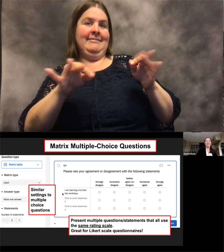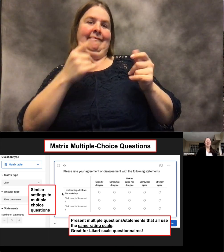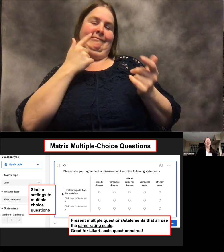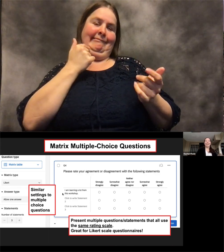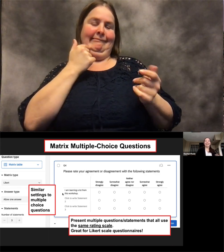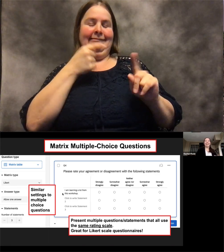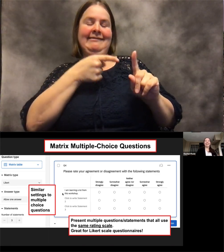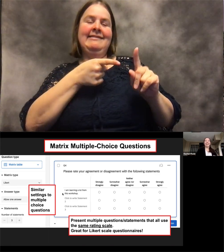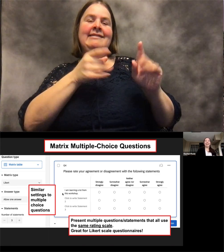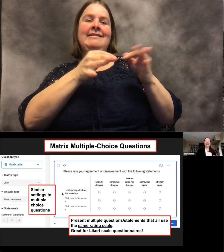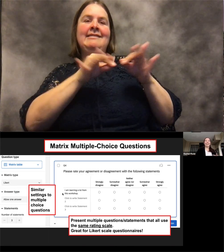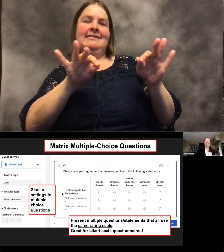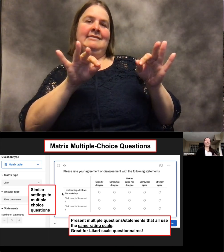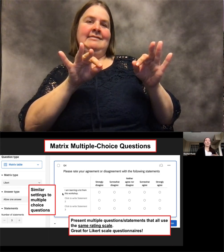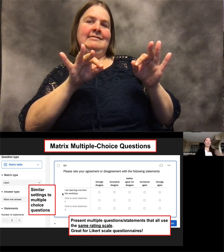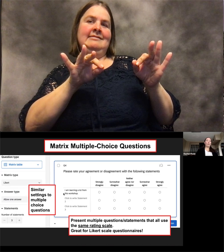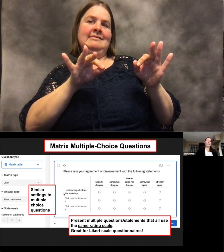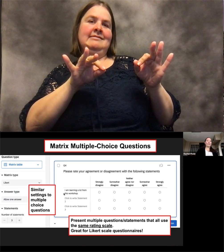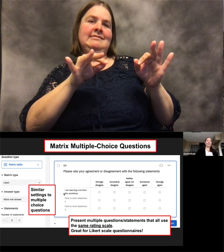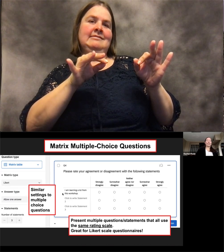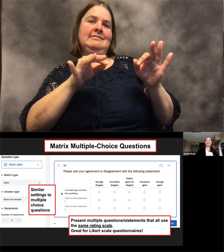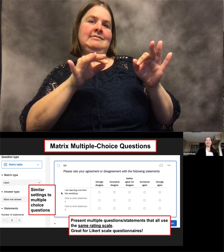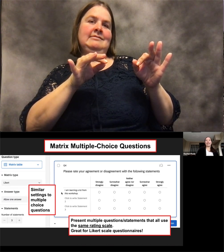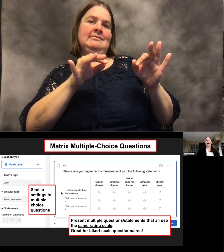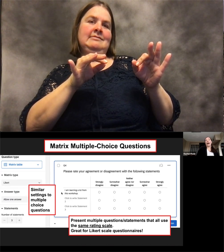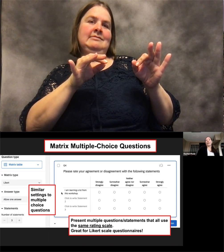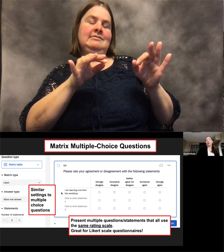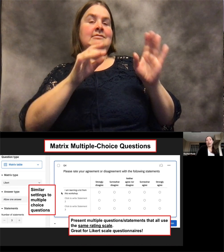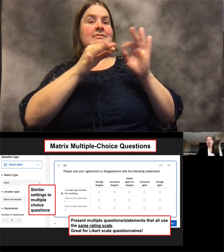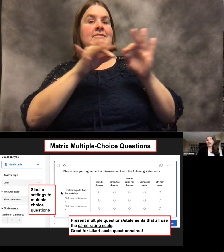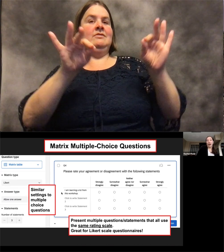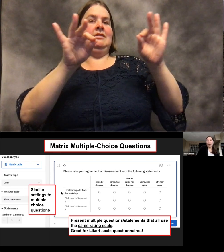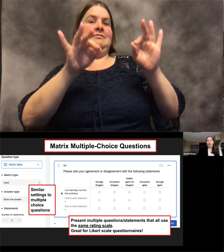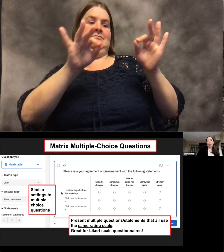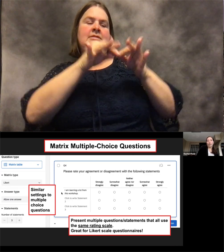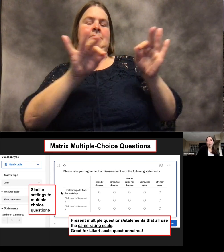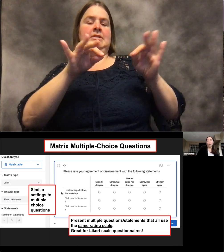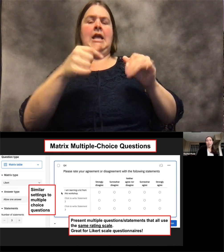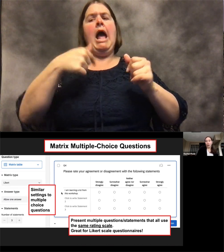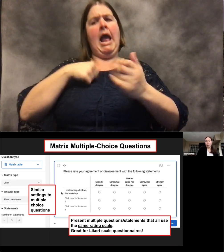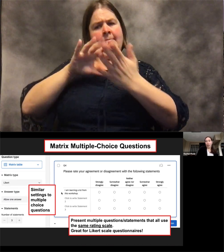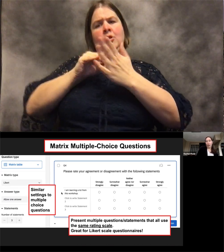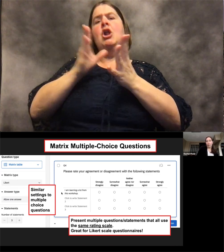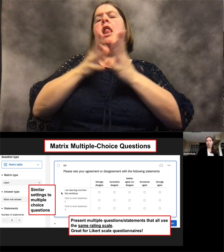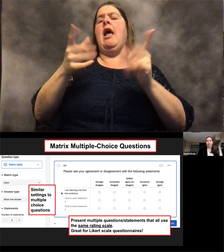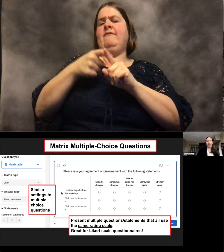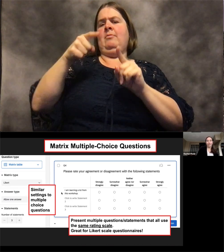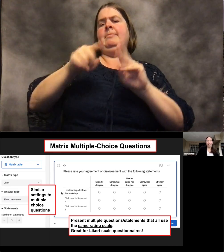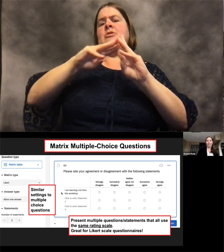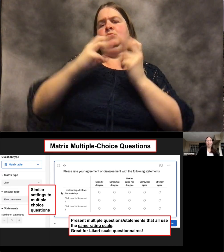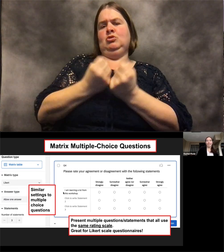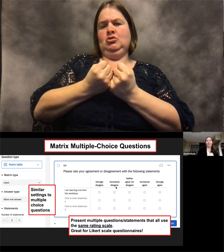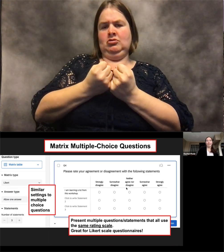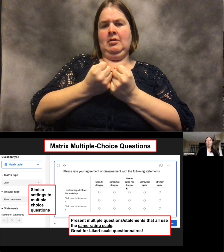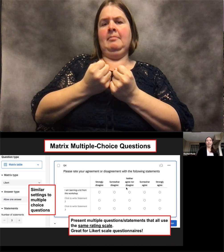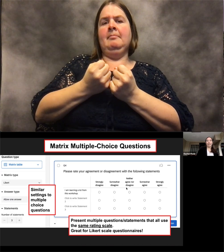you might see, I am learning a lot from this workshop.